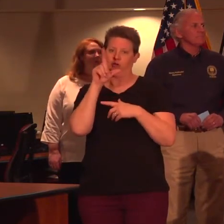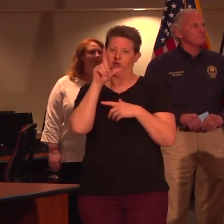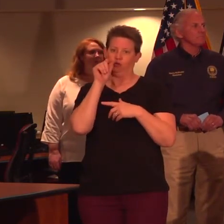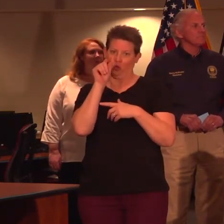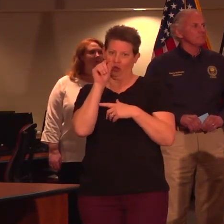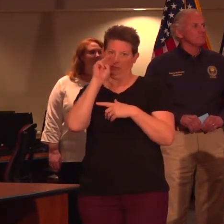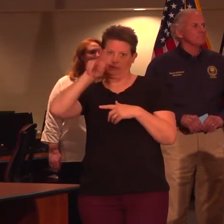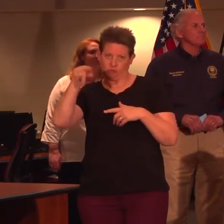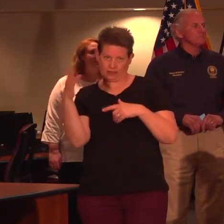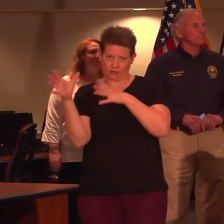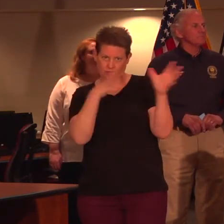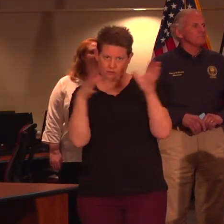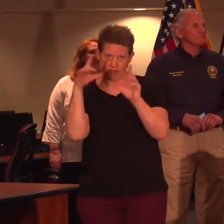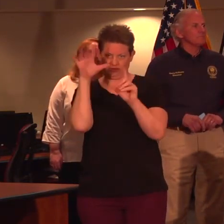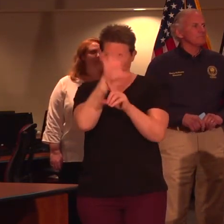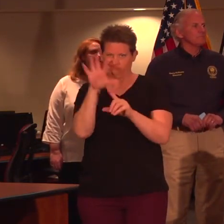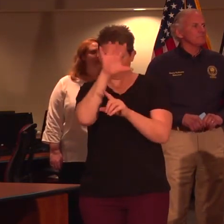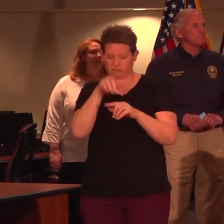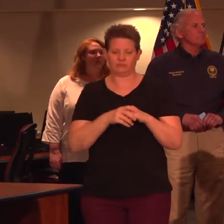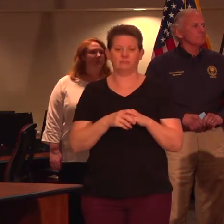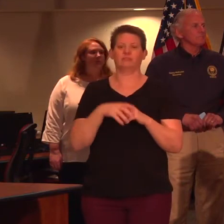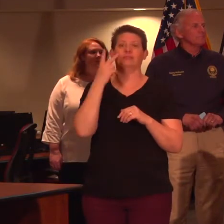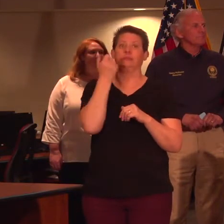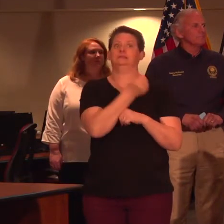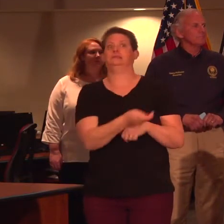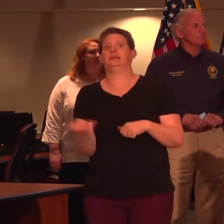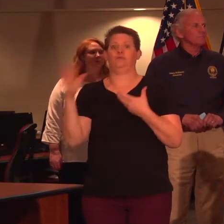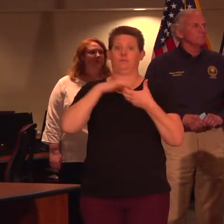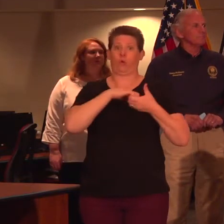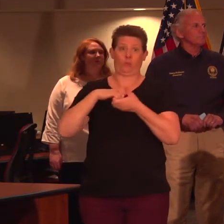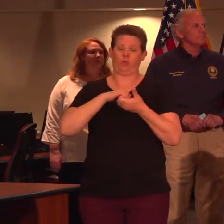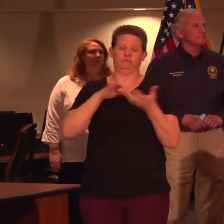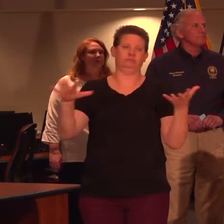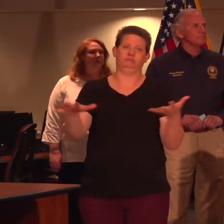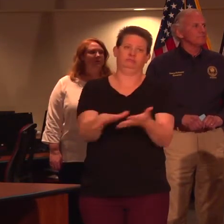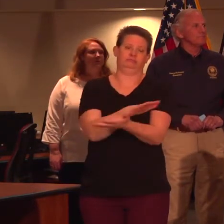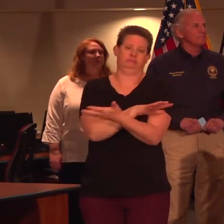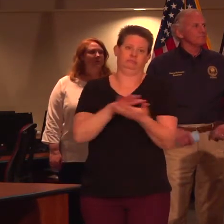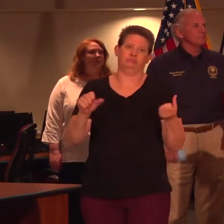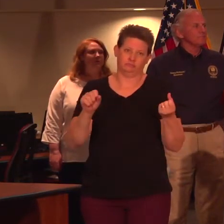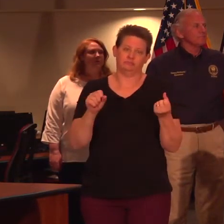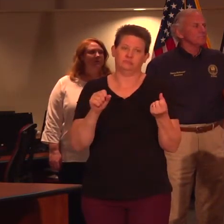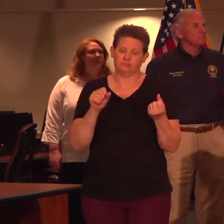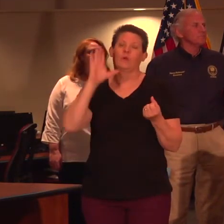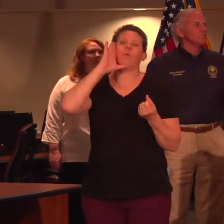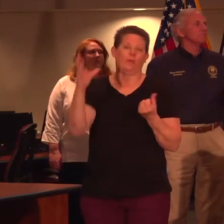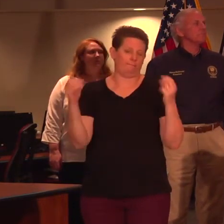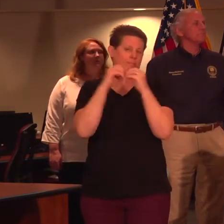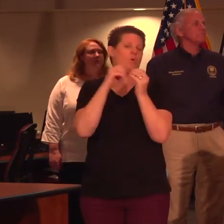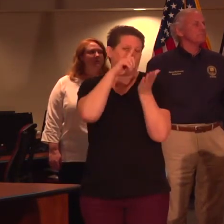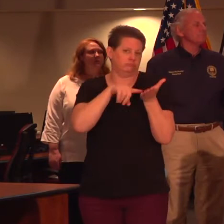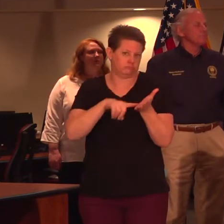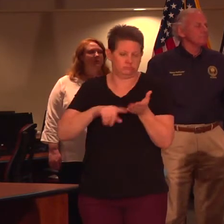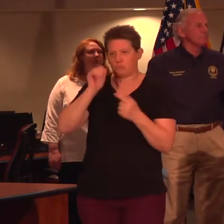maximum winds with several mobile homes destroyed. There will be more damage surveys which will take